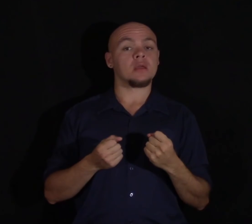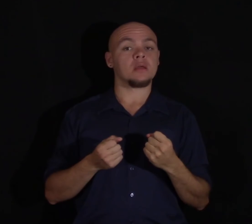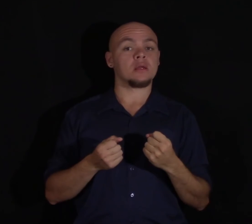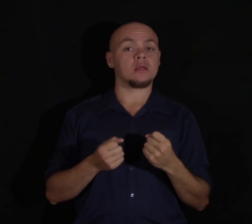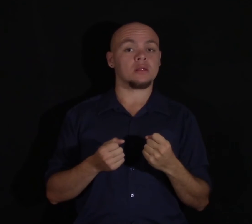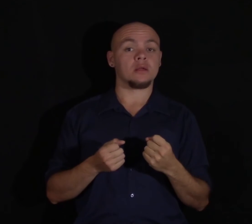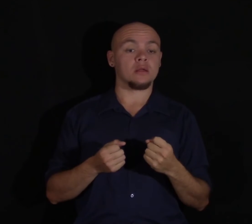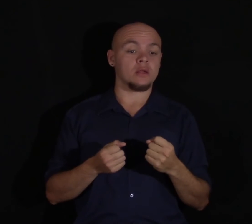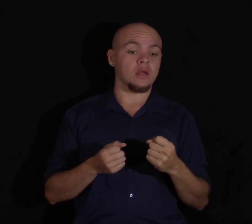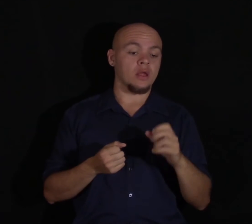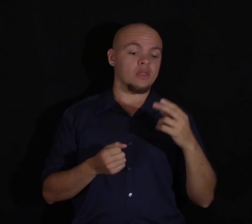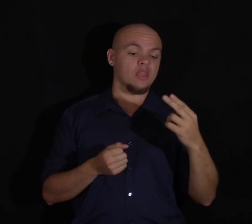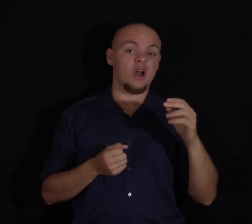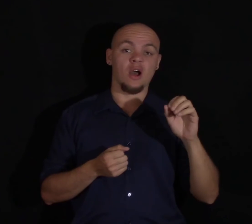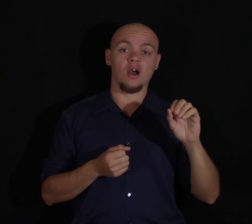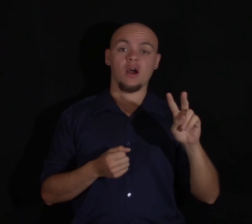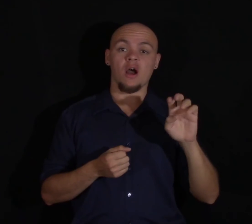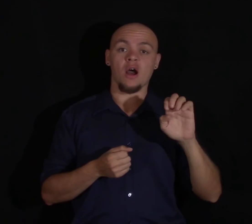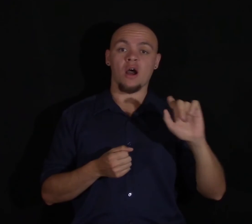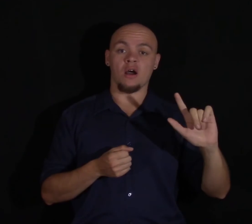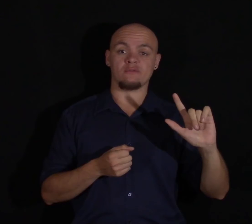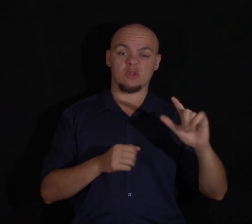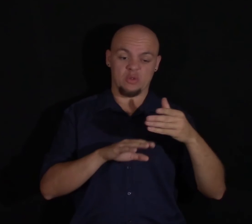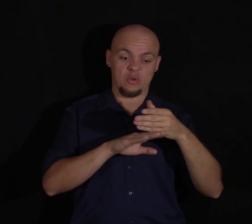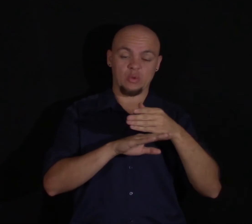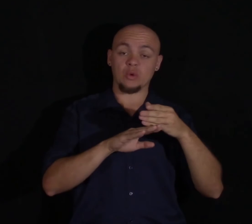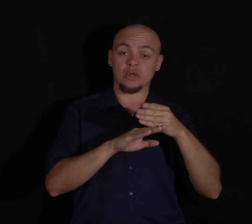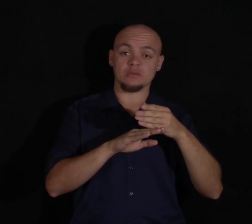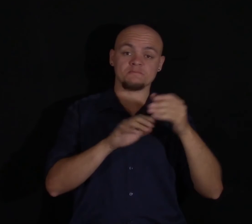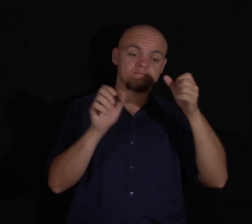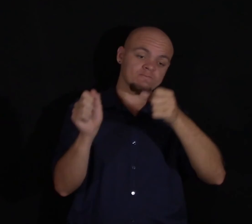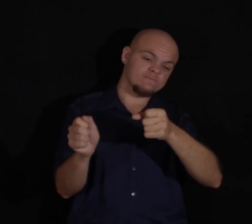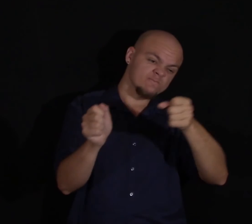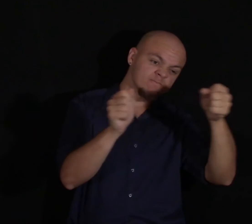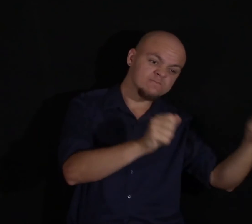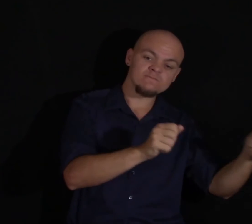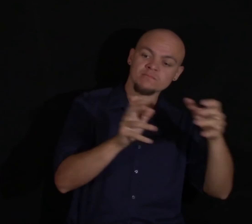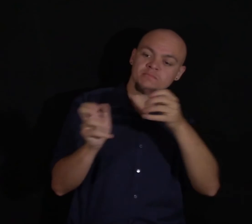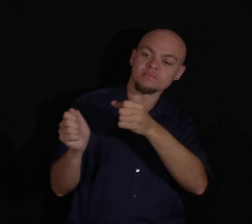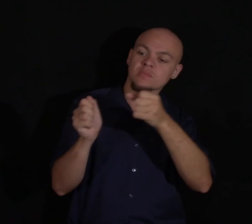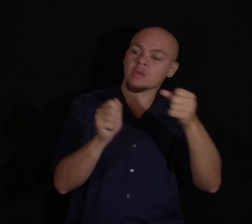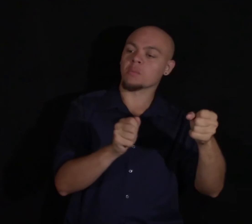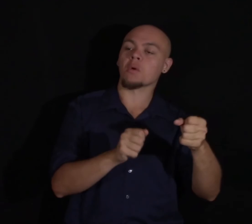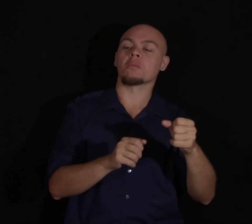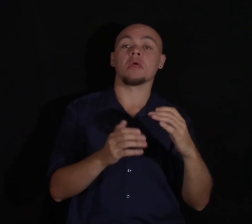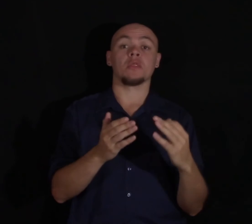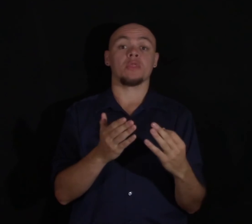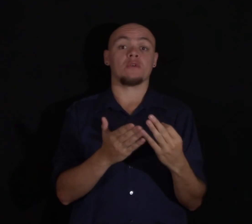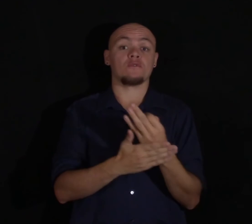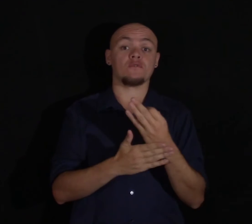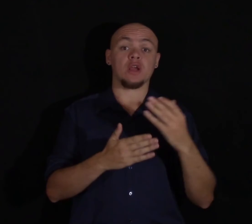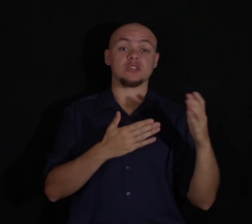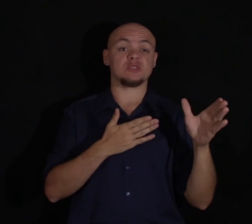had placed before my hovel to conceal my retreat. The fresh air revived me, and with